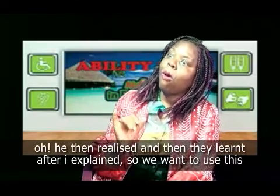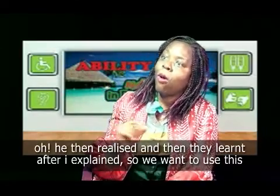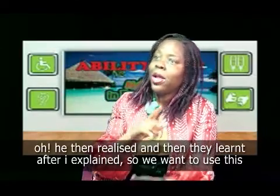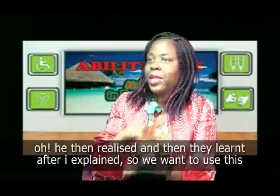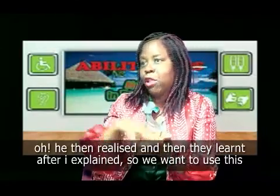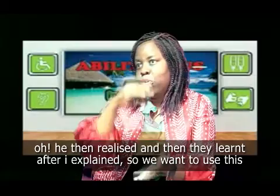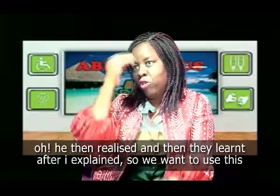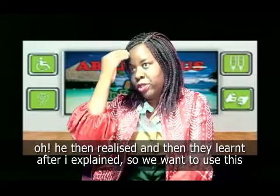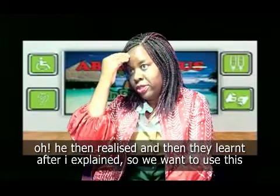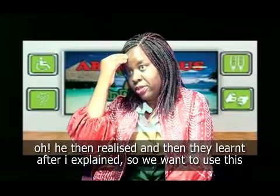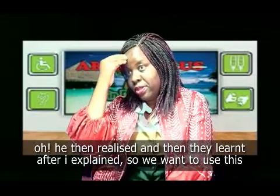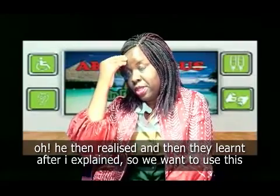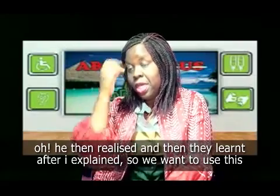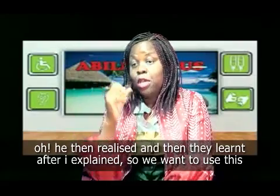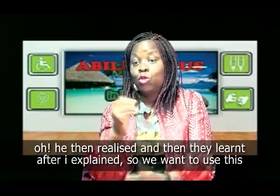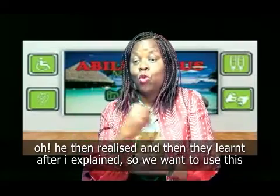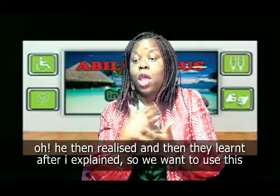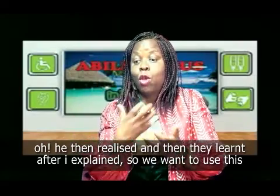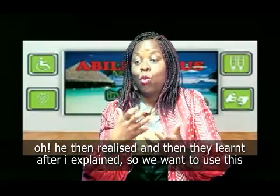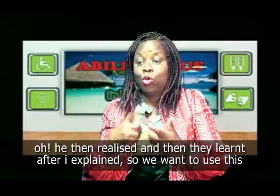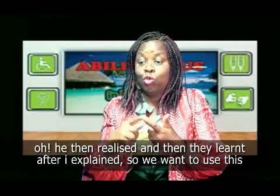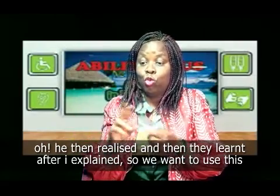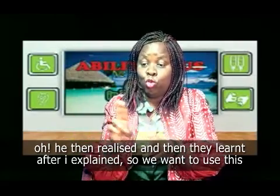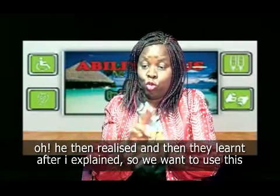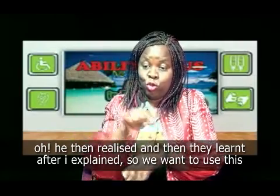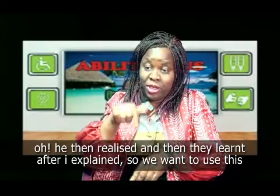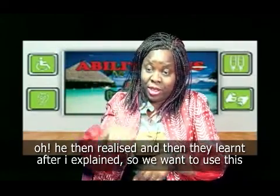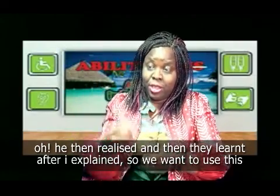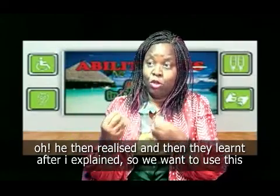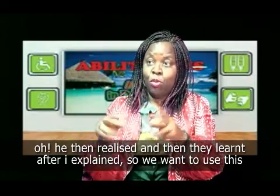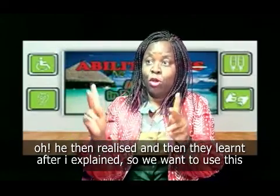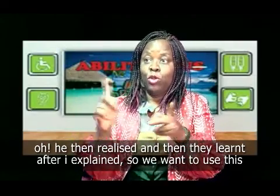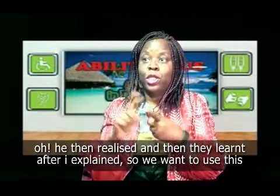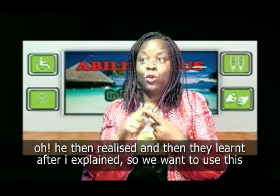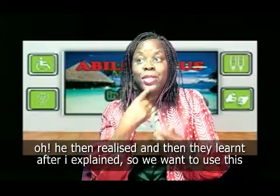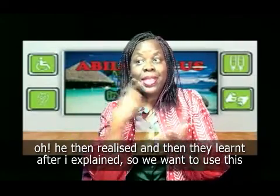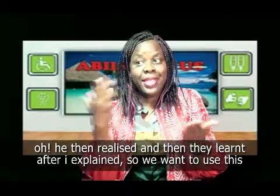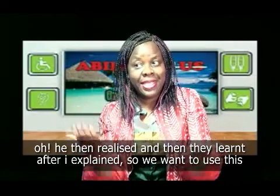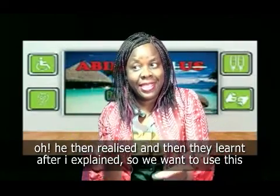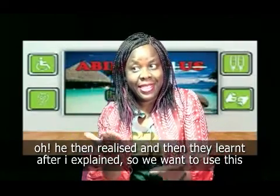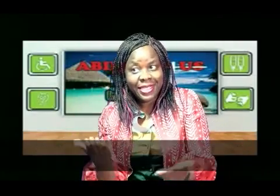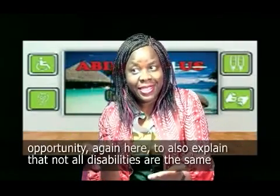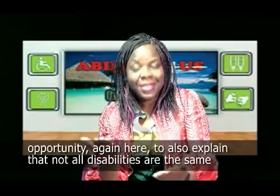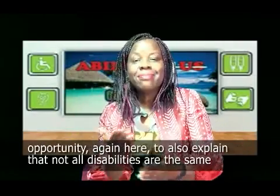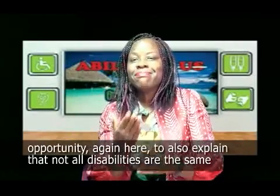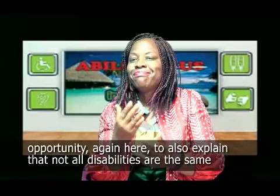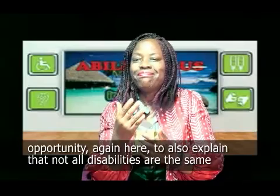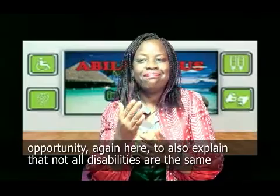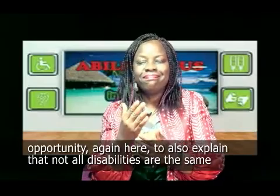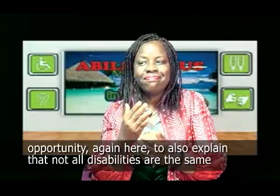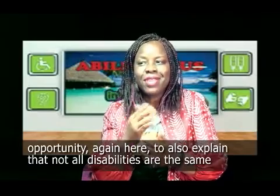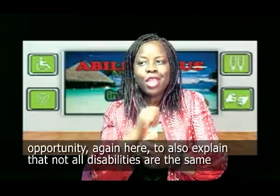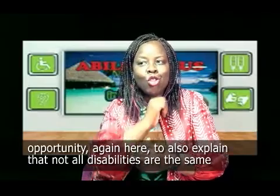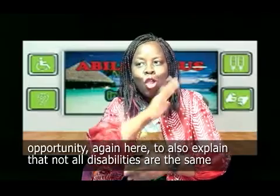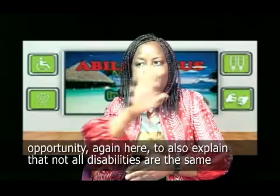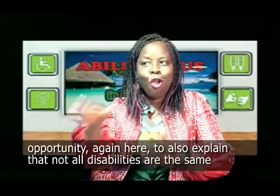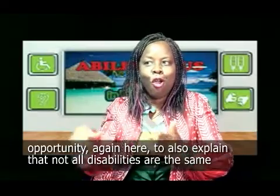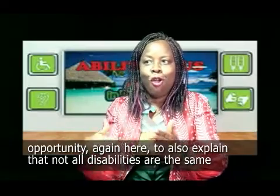then realized, and then they learned after I explained. So I want to use this opportunity again